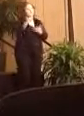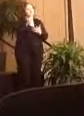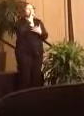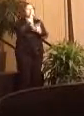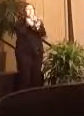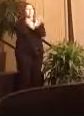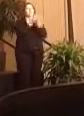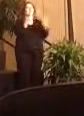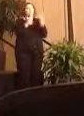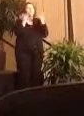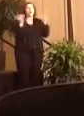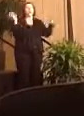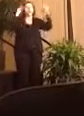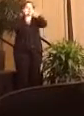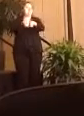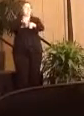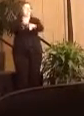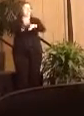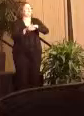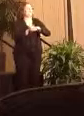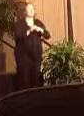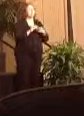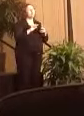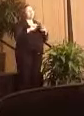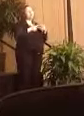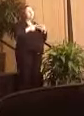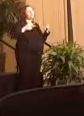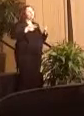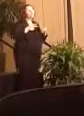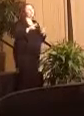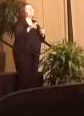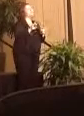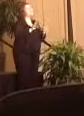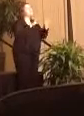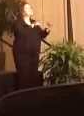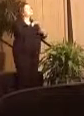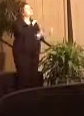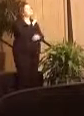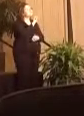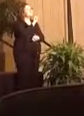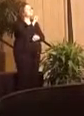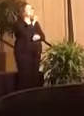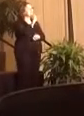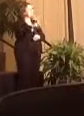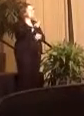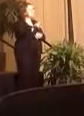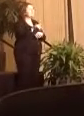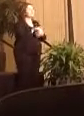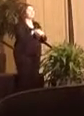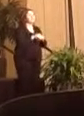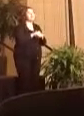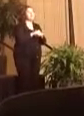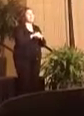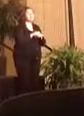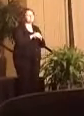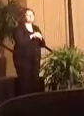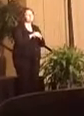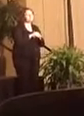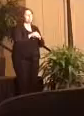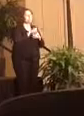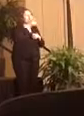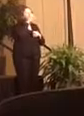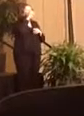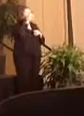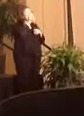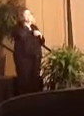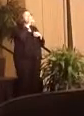all of that. Number 3 would be Sydney, Australia, for the sole reason of the locker